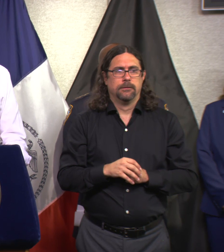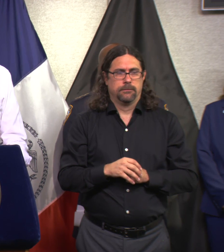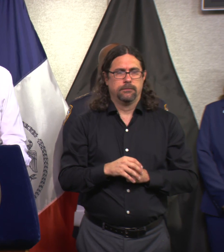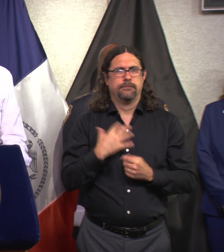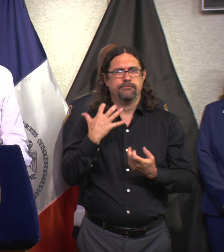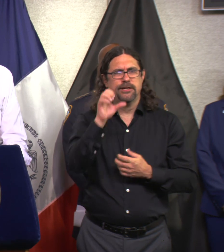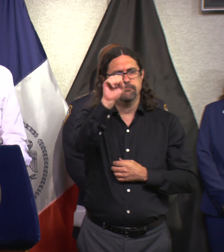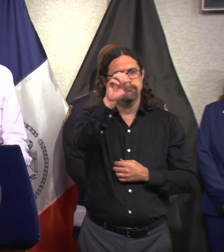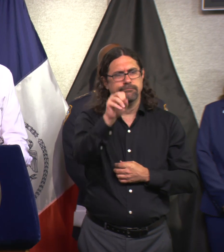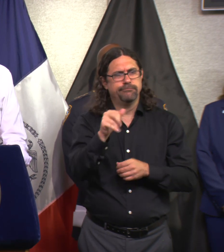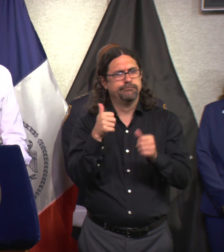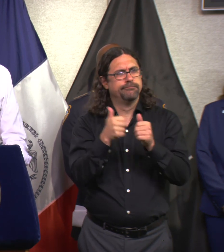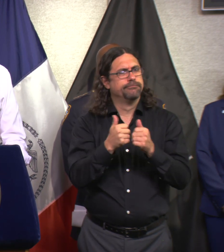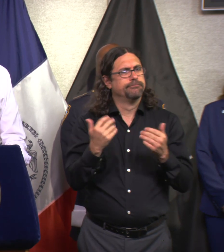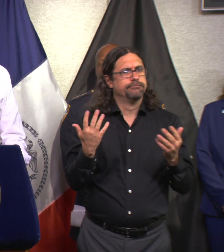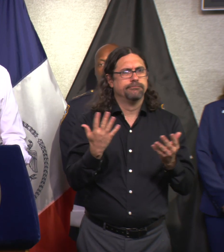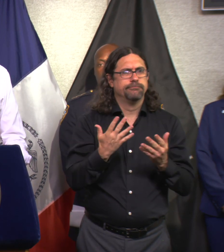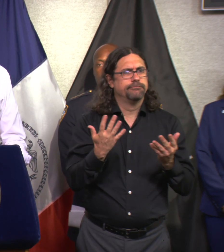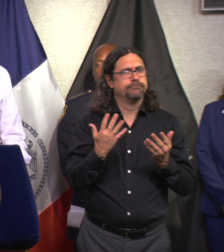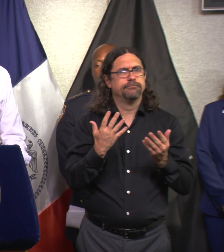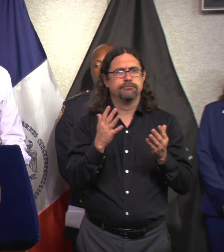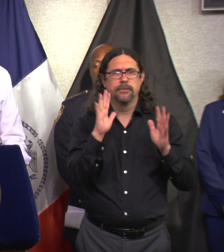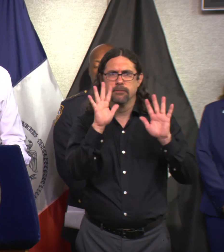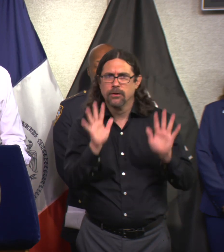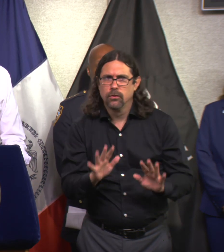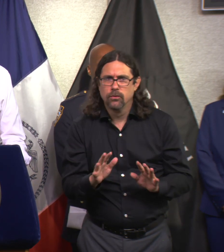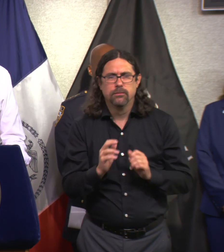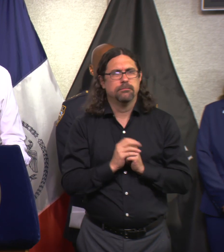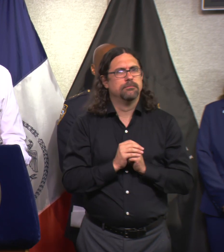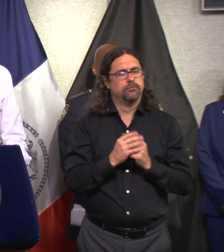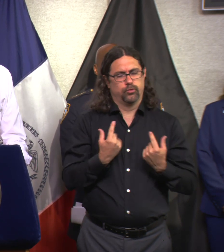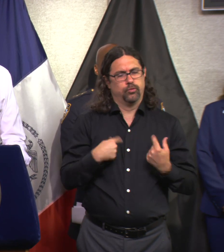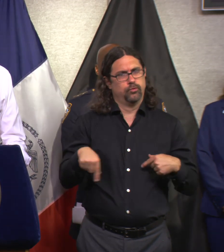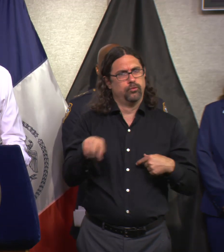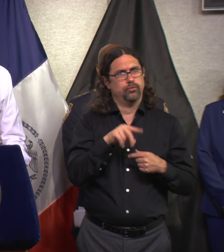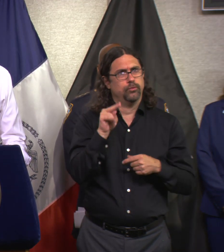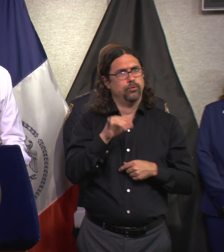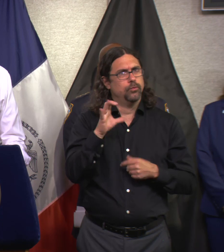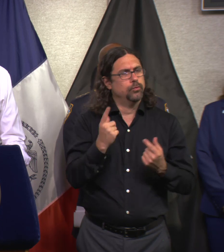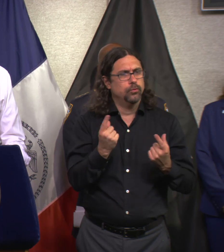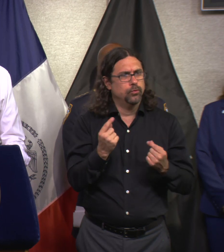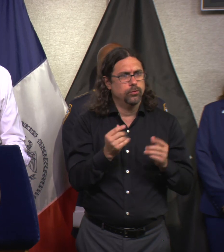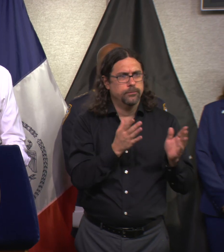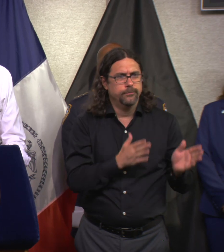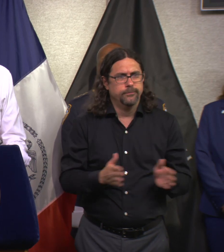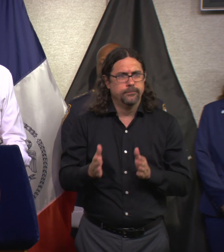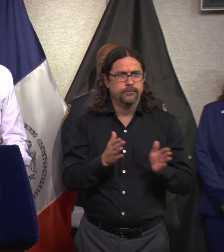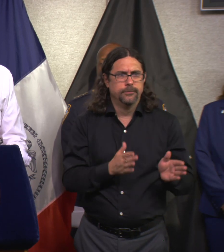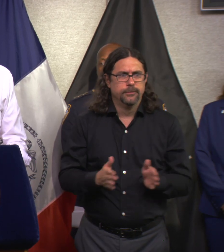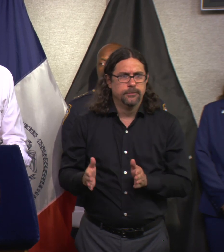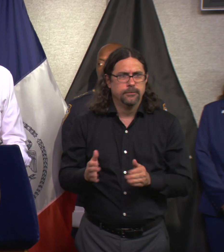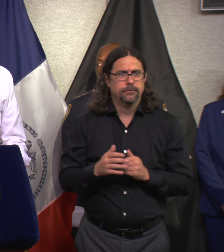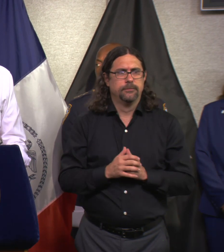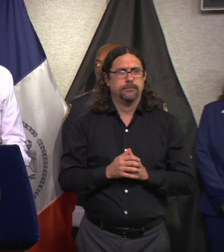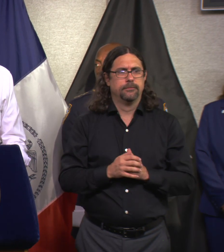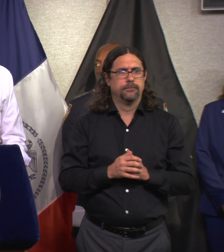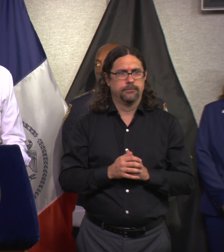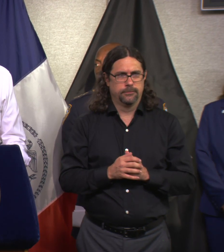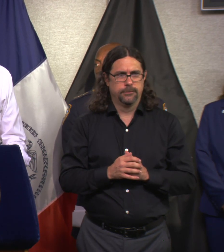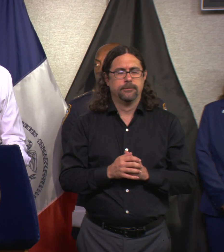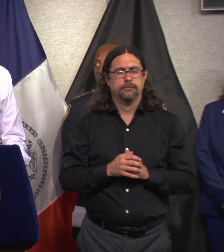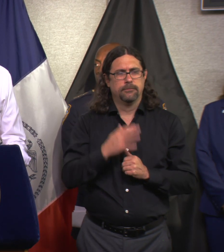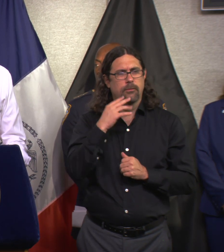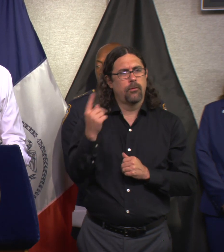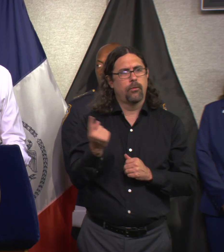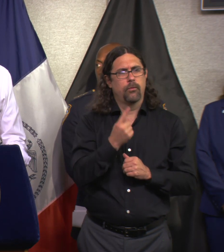going to emphasize, and we've been through this with other weather emergencies, the forecast changes frequently, sometimes for the better,